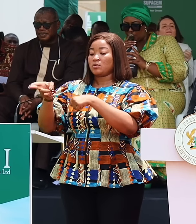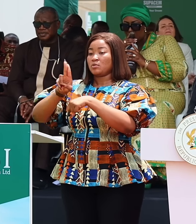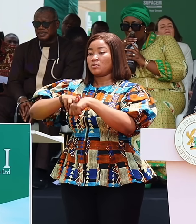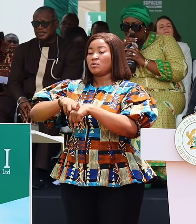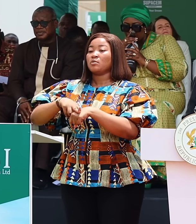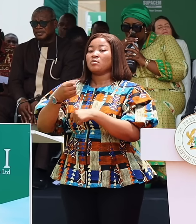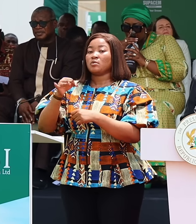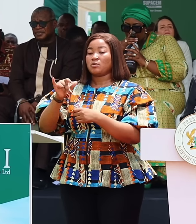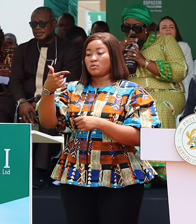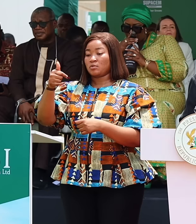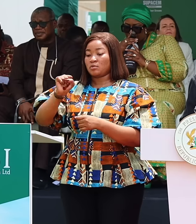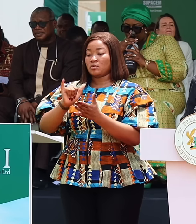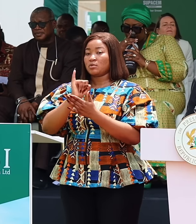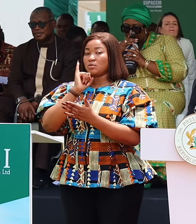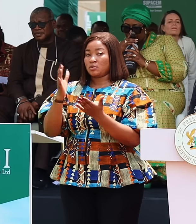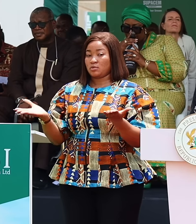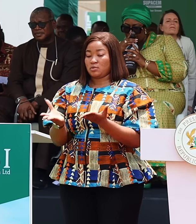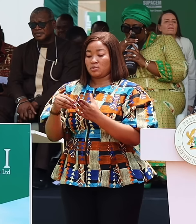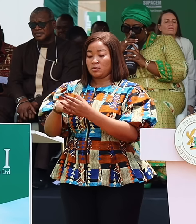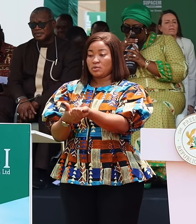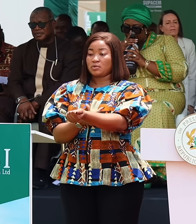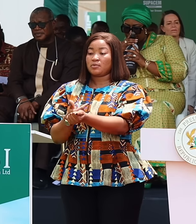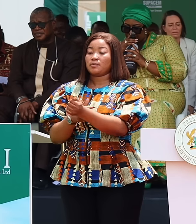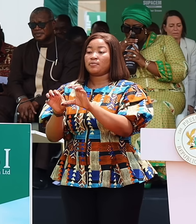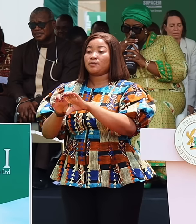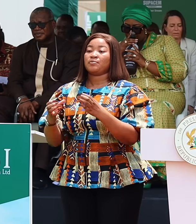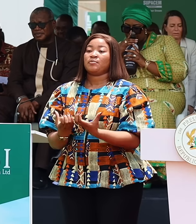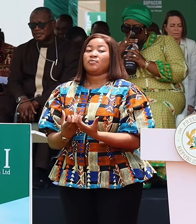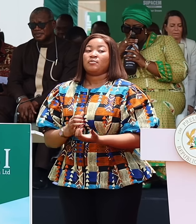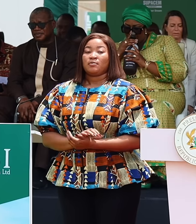of gas that is available for Ghanaian industrialization.